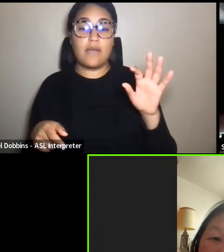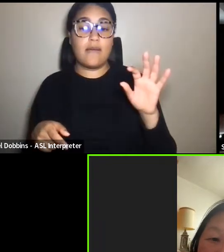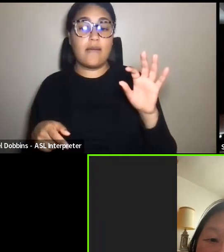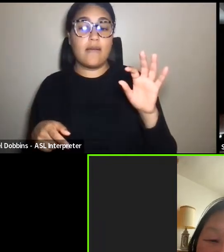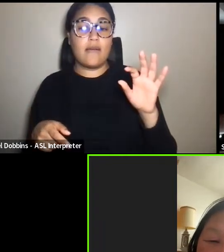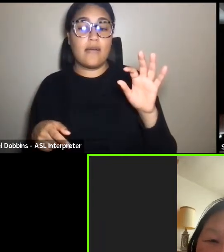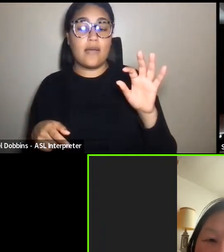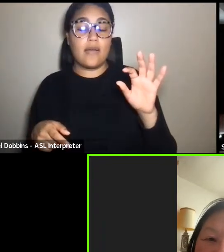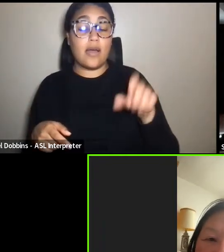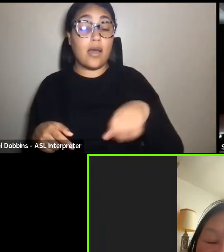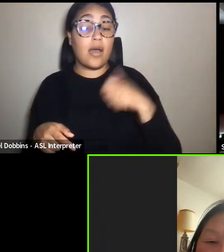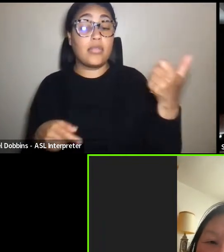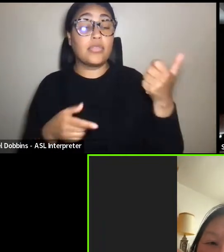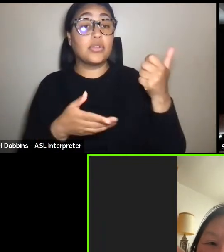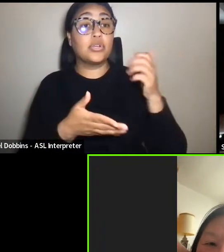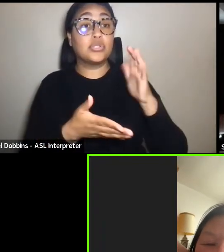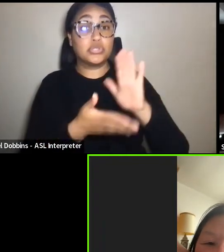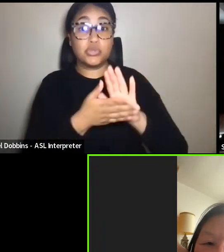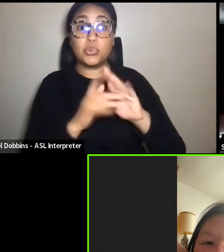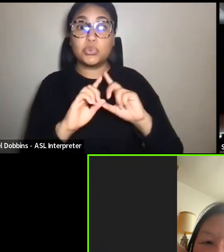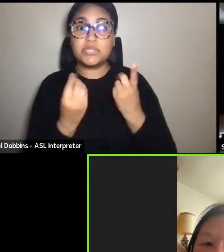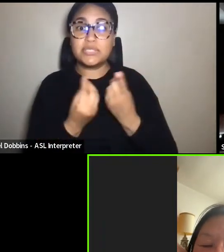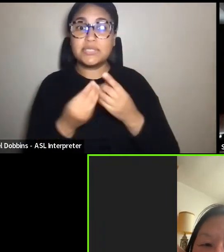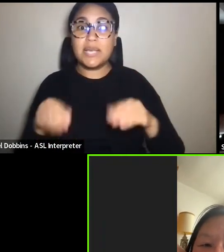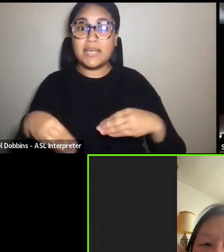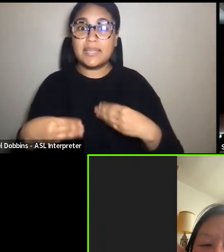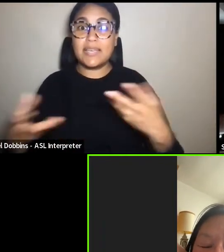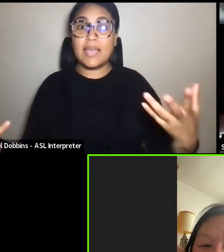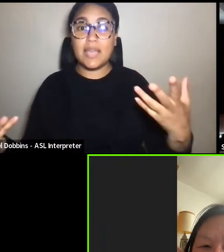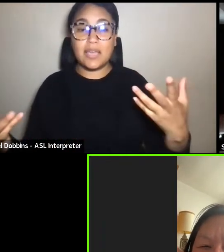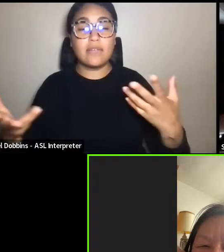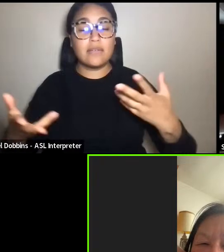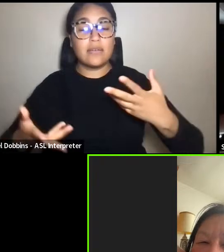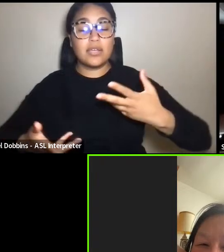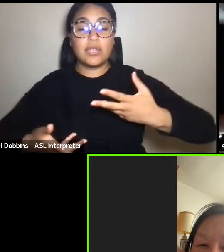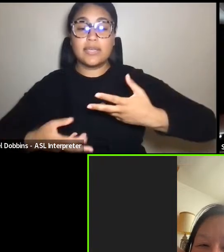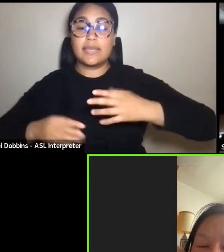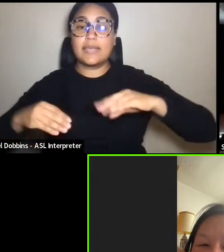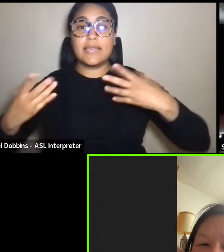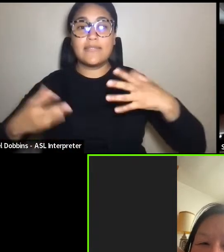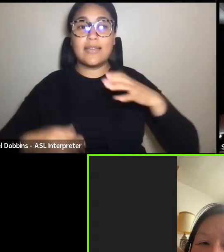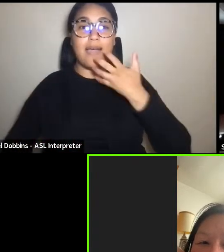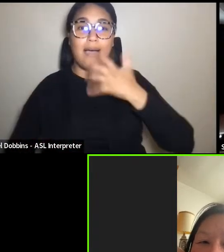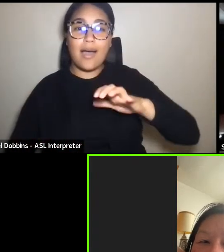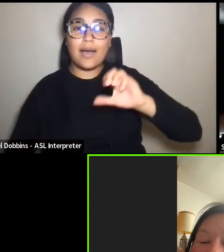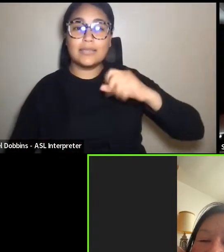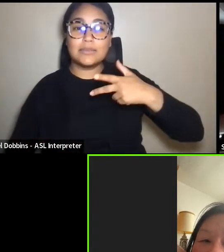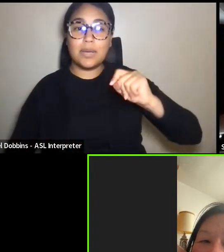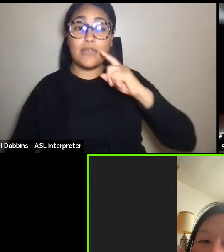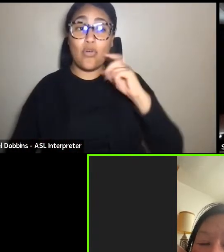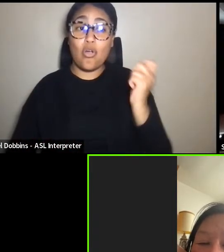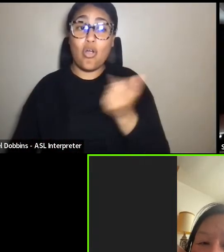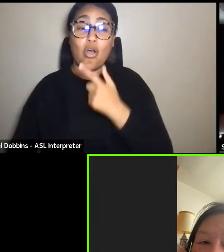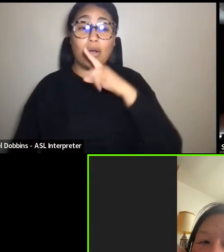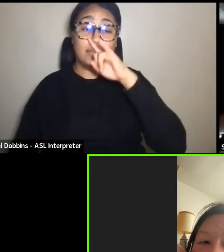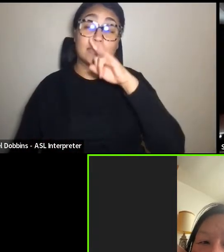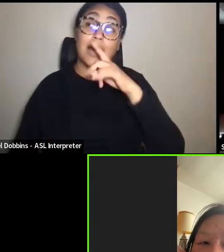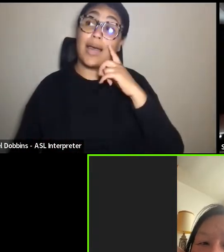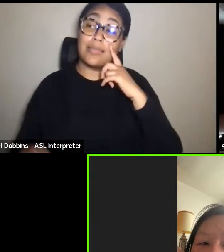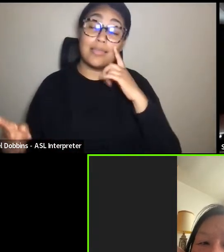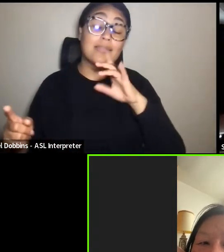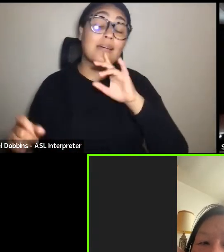Foster City Schools District did a good job at distributing that and doing some hotspots for every kid. And I think that made a big